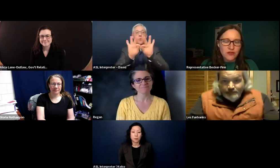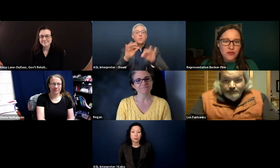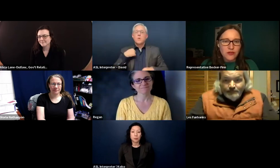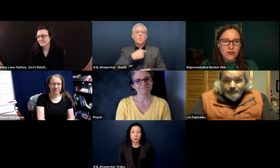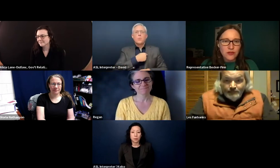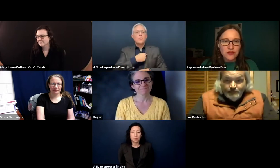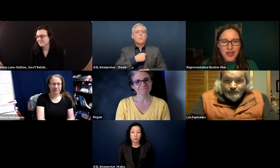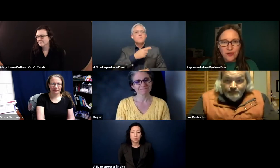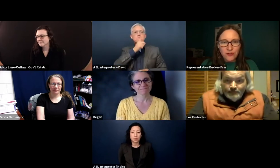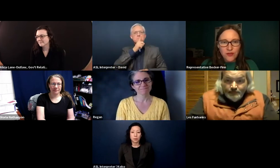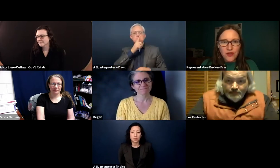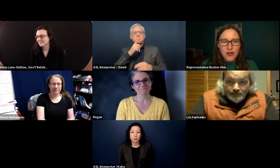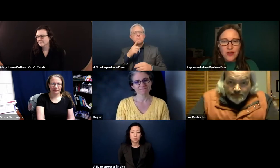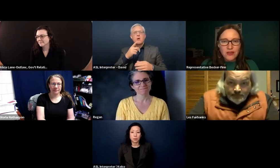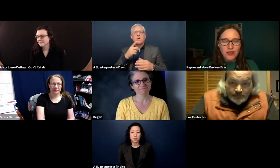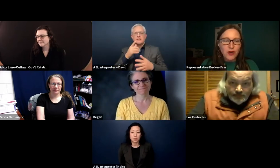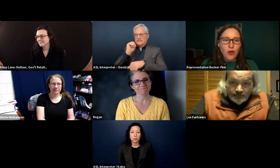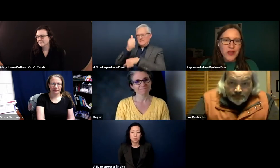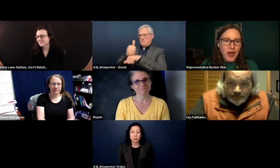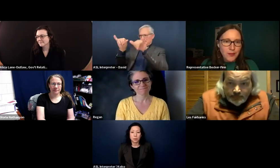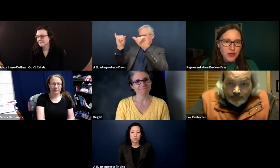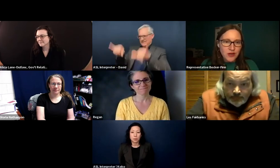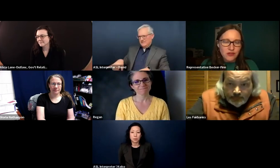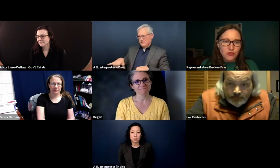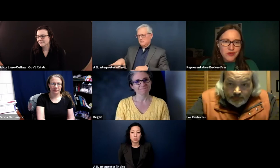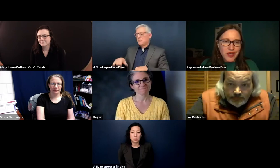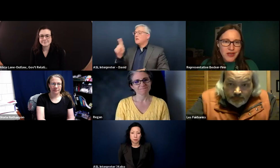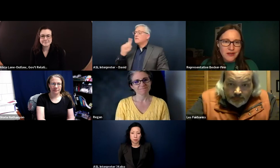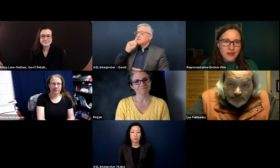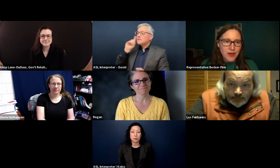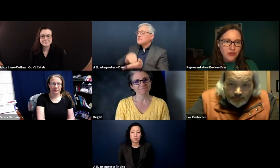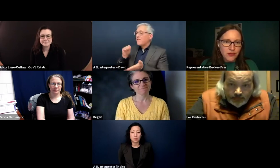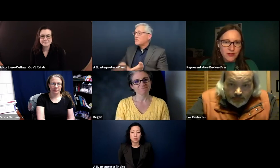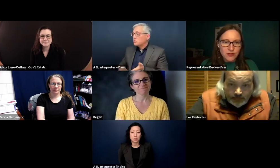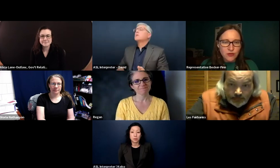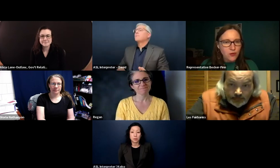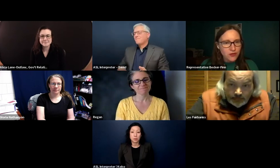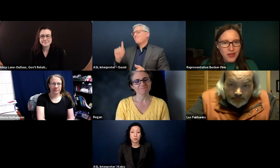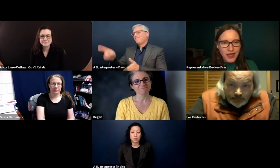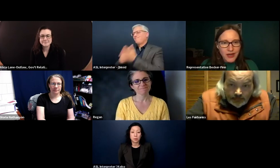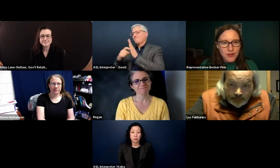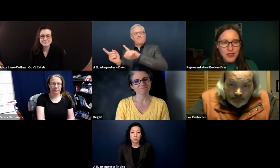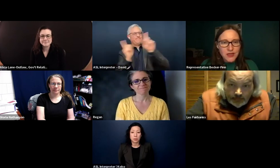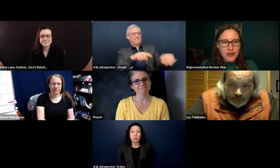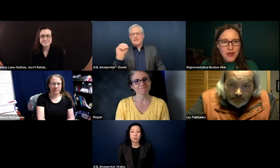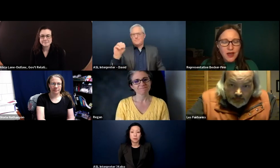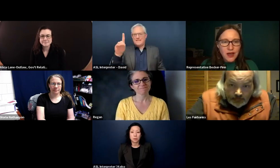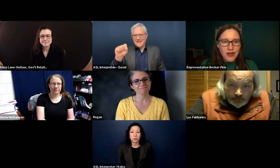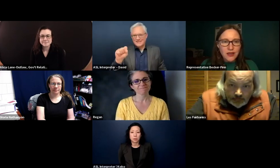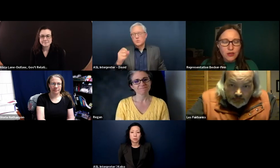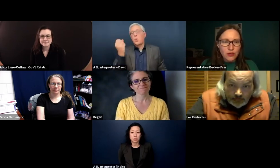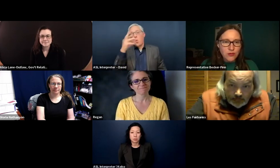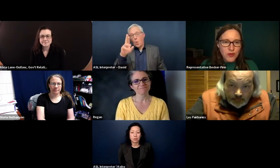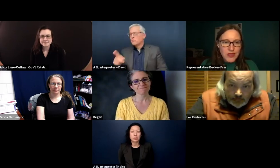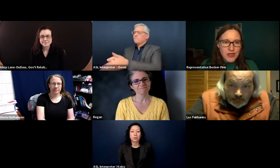a student who's deaf, that their only option is to attend the Metro Deaf School or the academy.